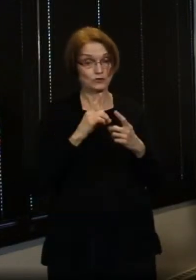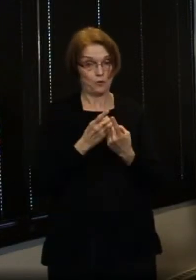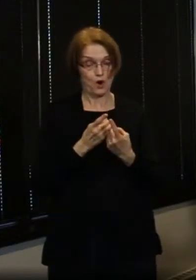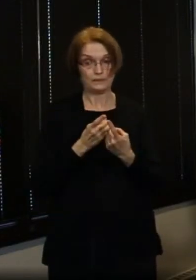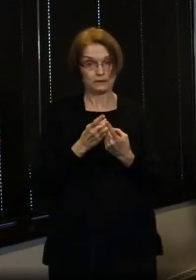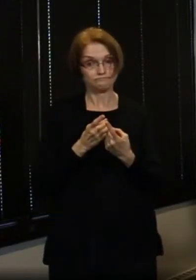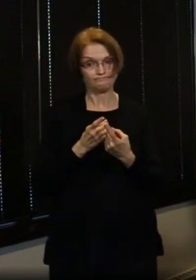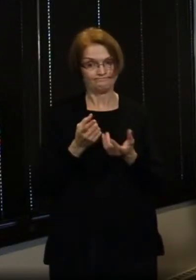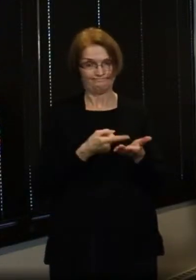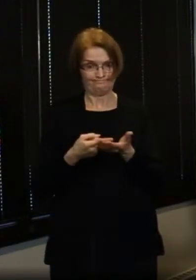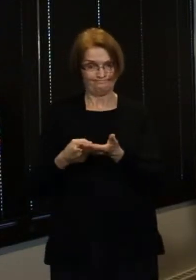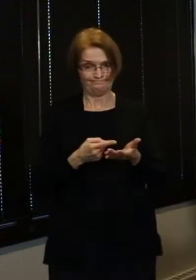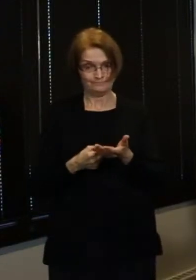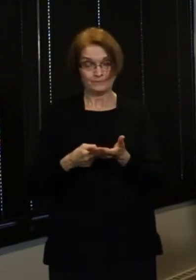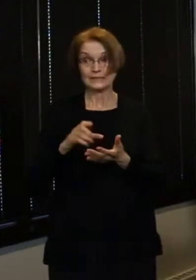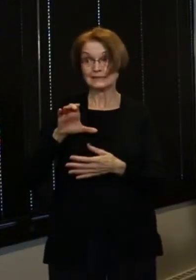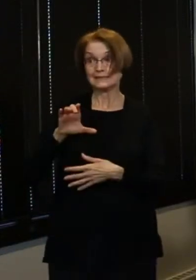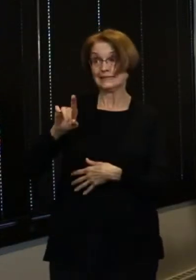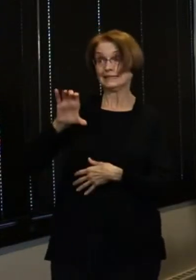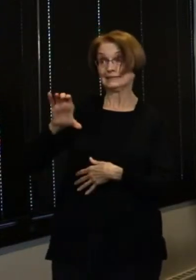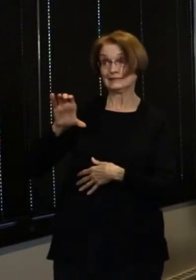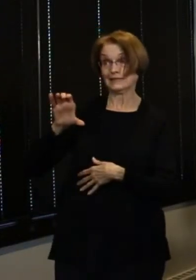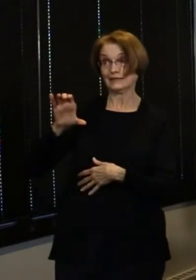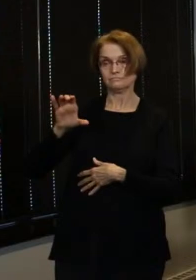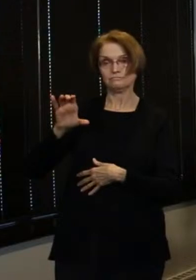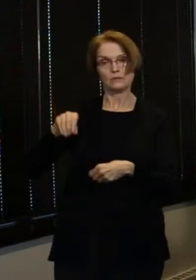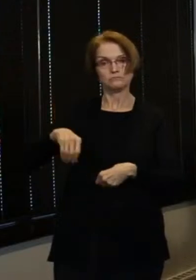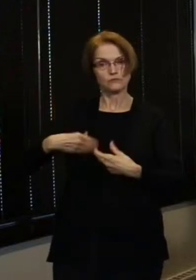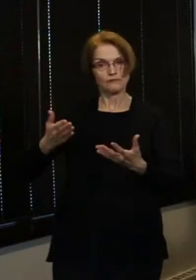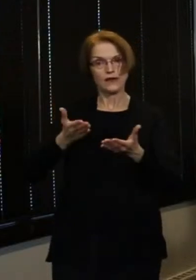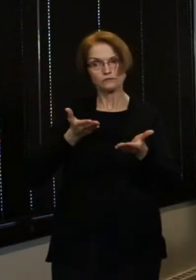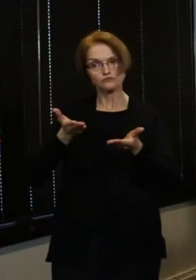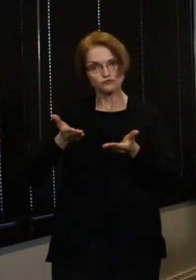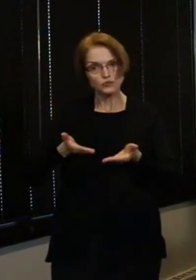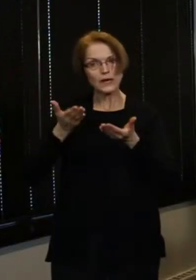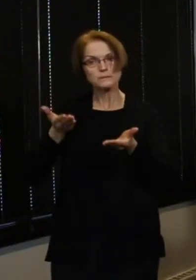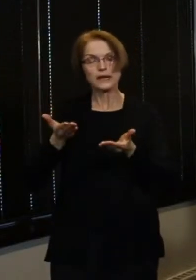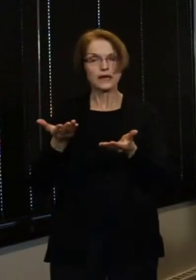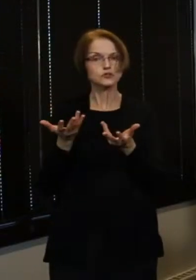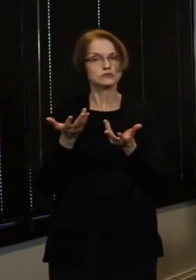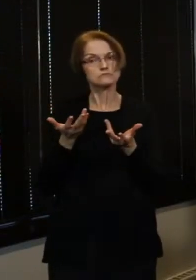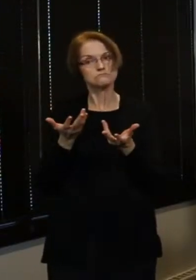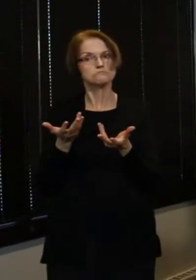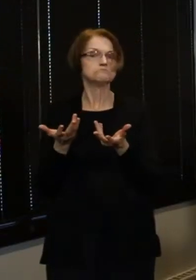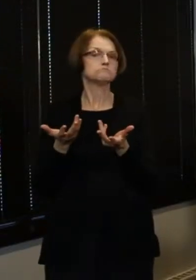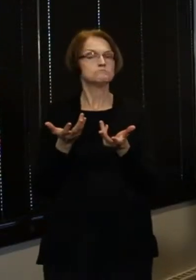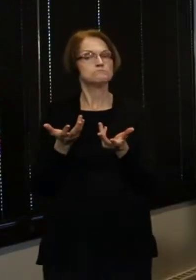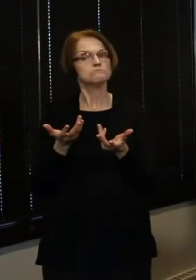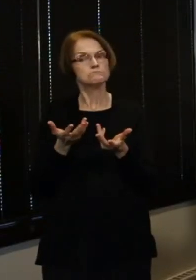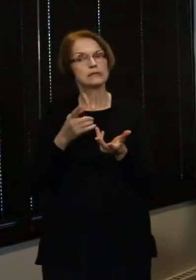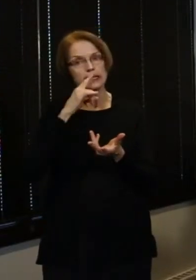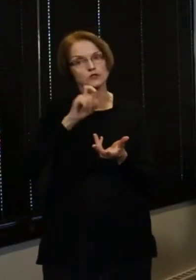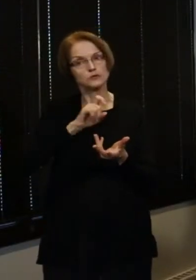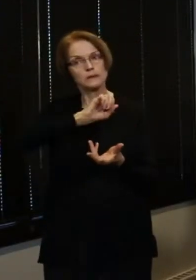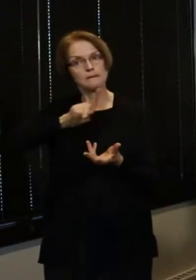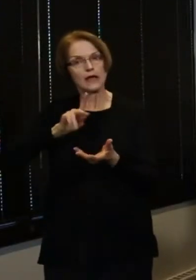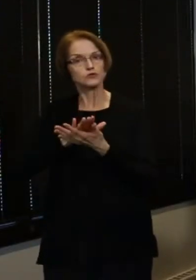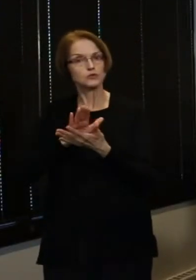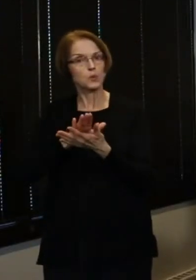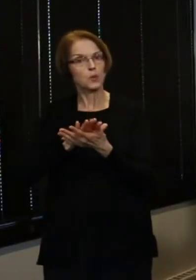guidance for what they believe should occur to bring kids back to school. And